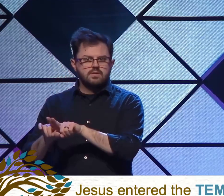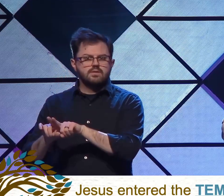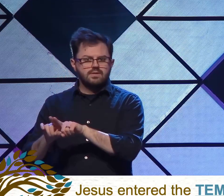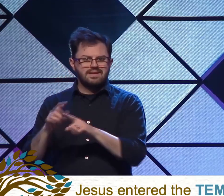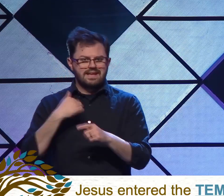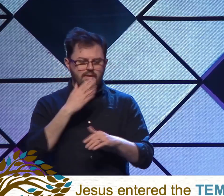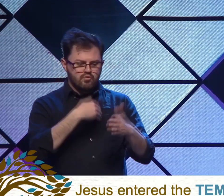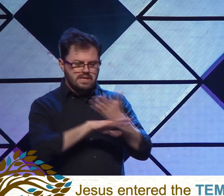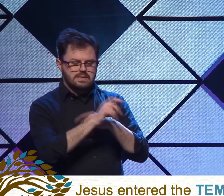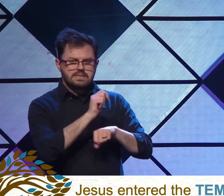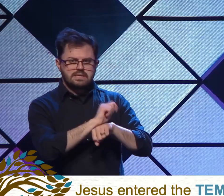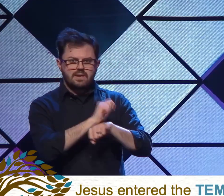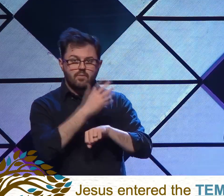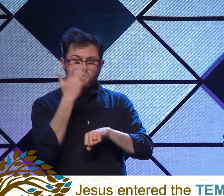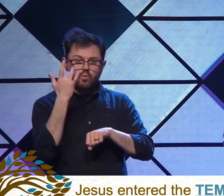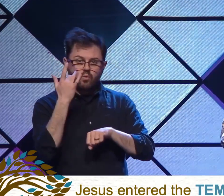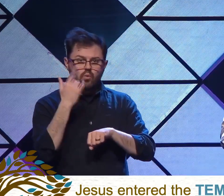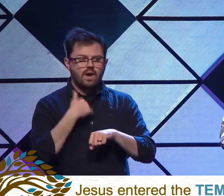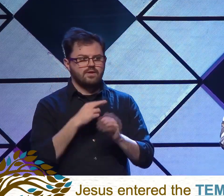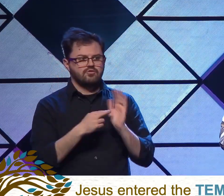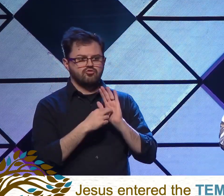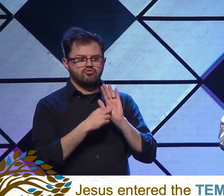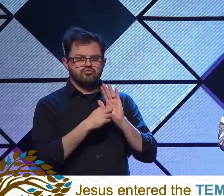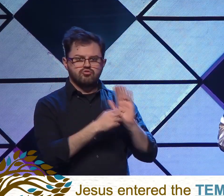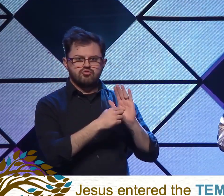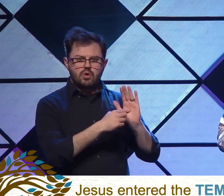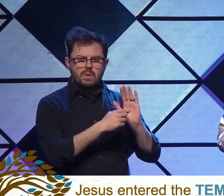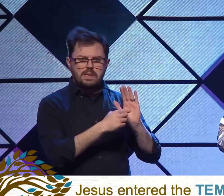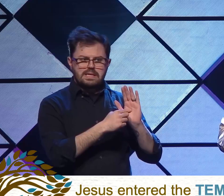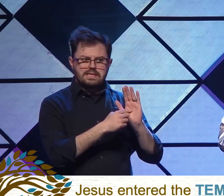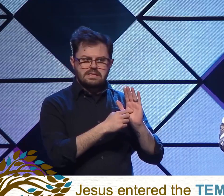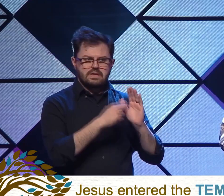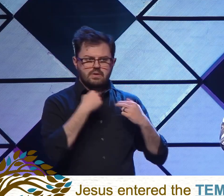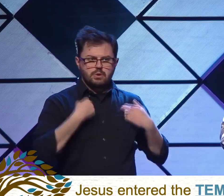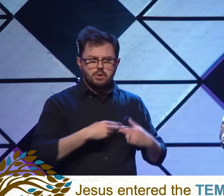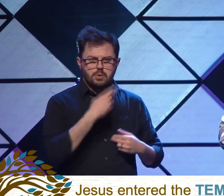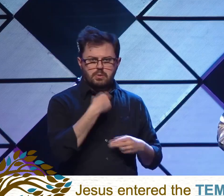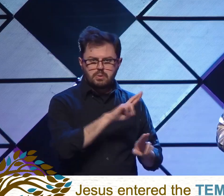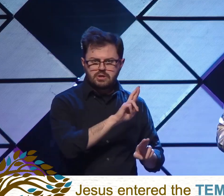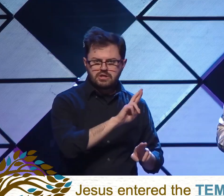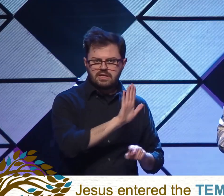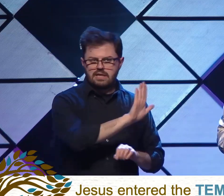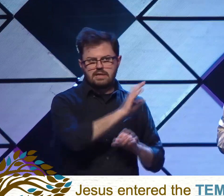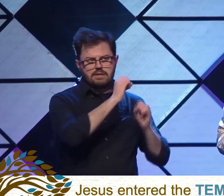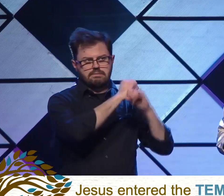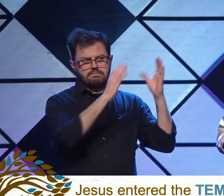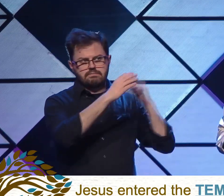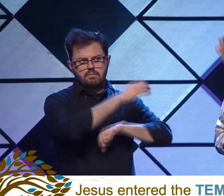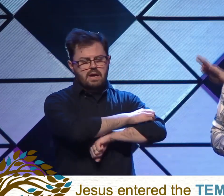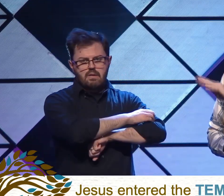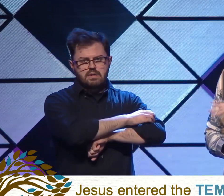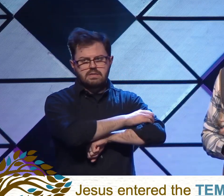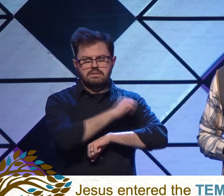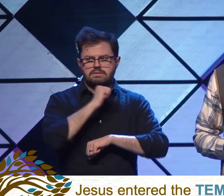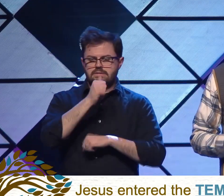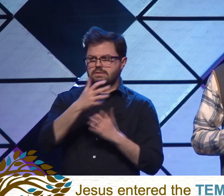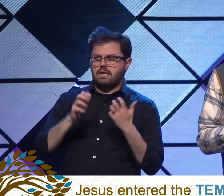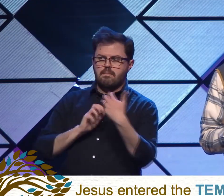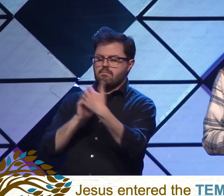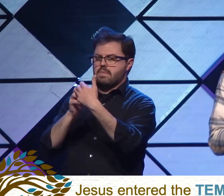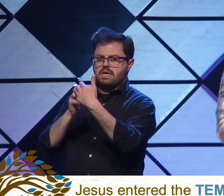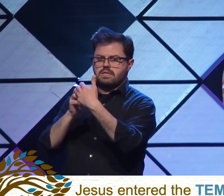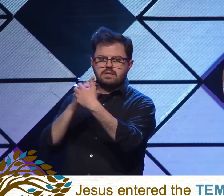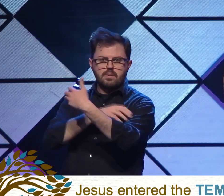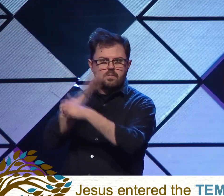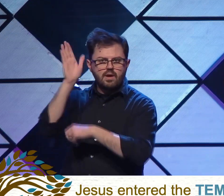to demonstrate that the way religion thinks about God isn't right either. The way that religion thinks about power isn't the power of God. So